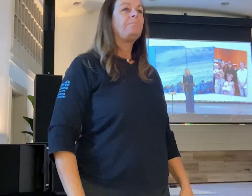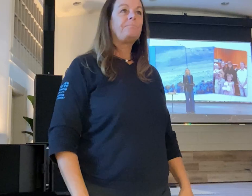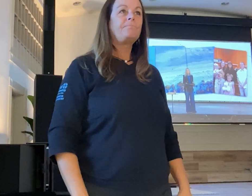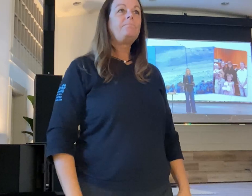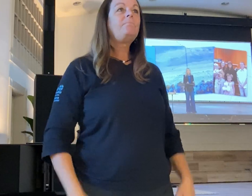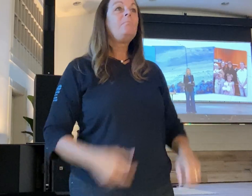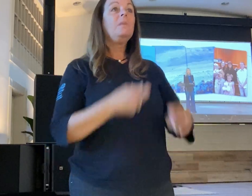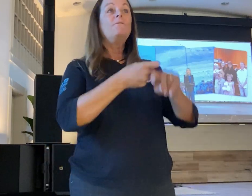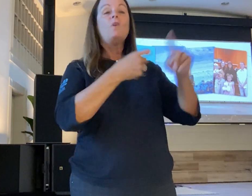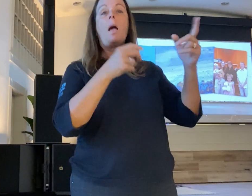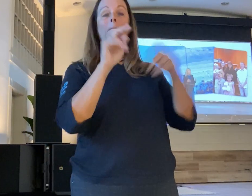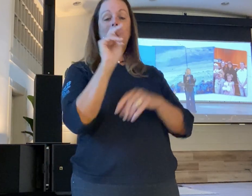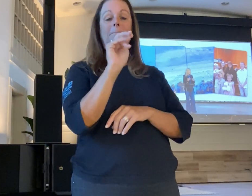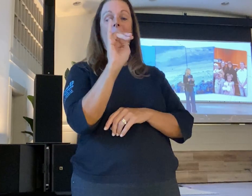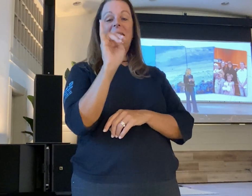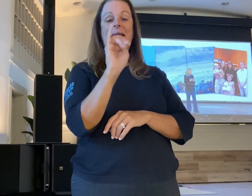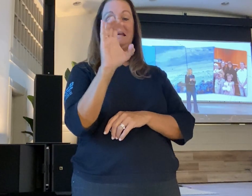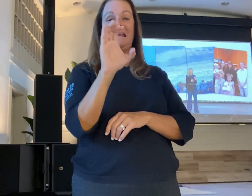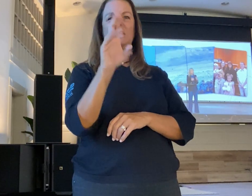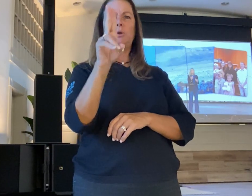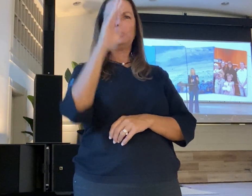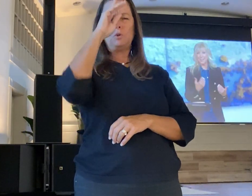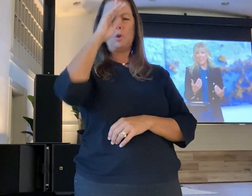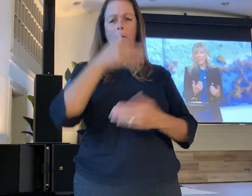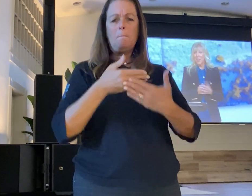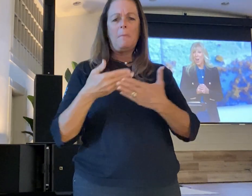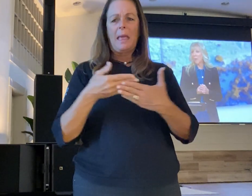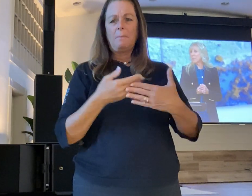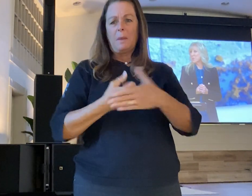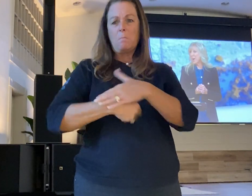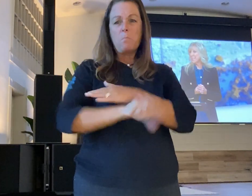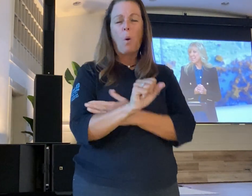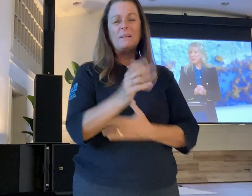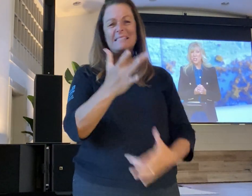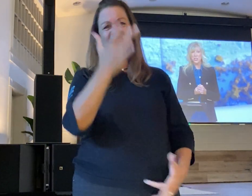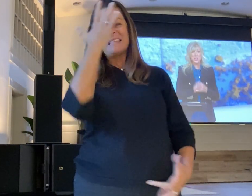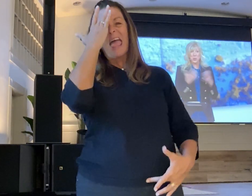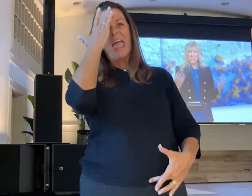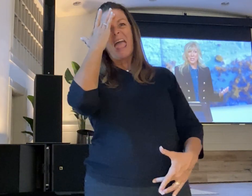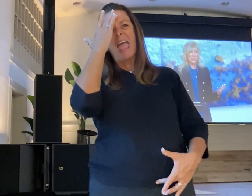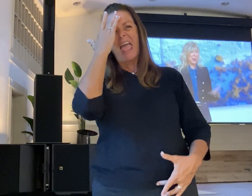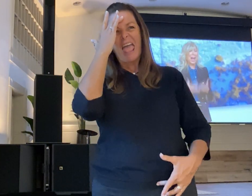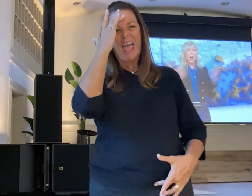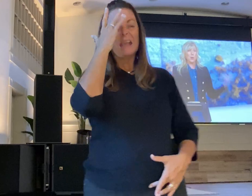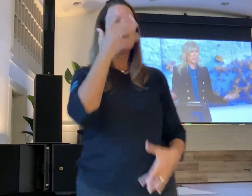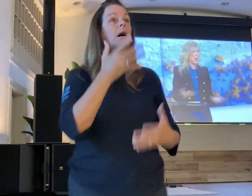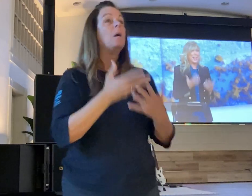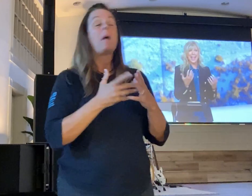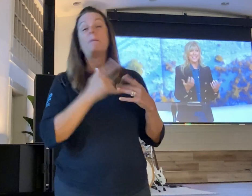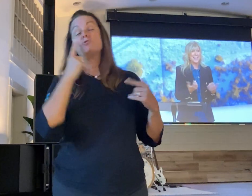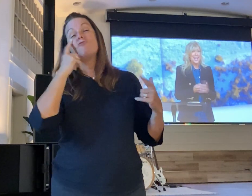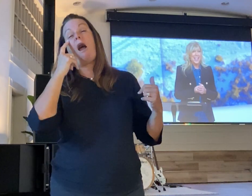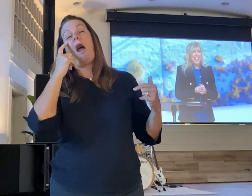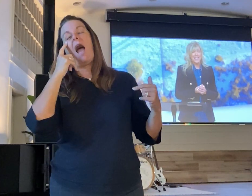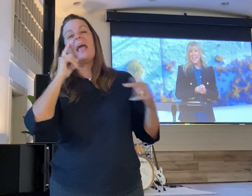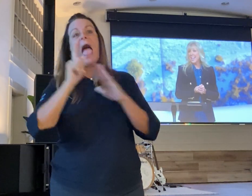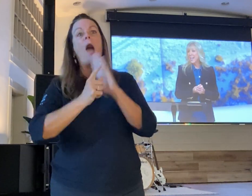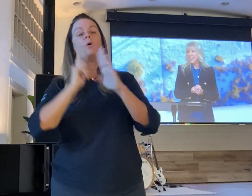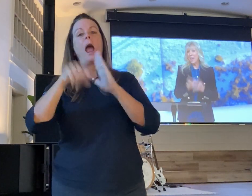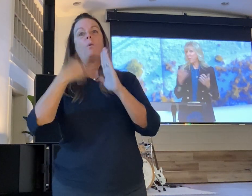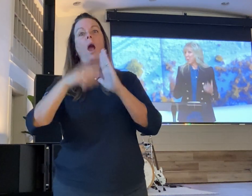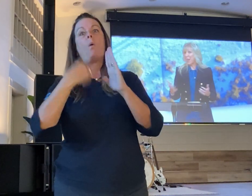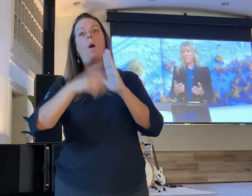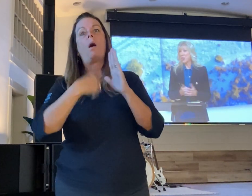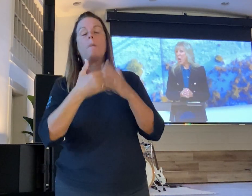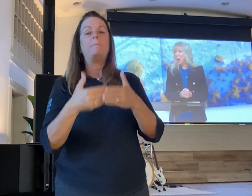out of the NICU. And when they got Michaela, she was detoxing off of drugs. And so she was screened for hours on end.